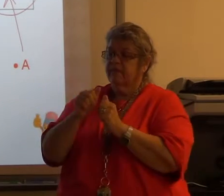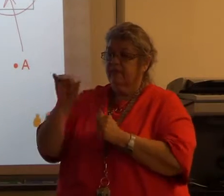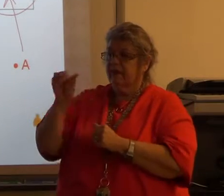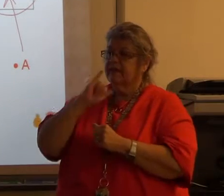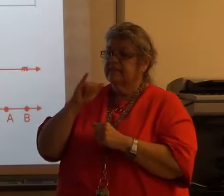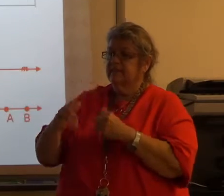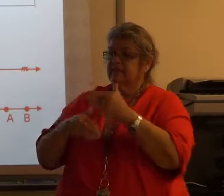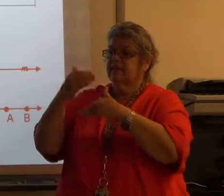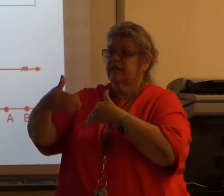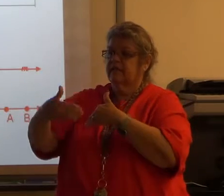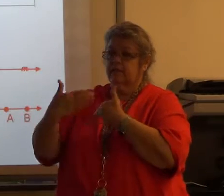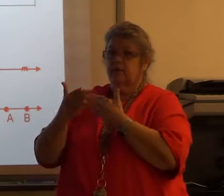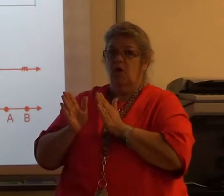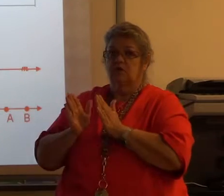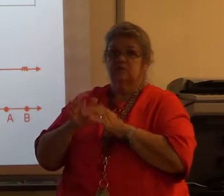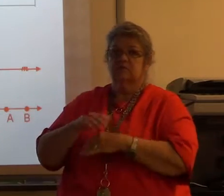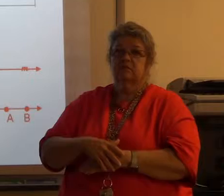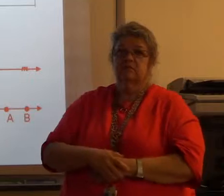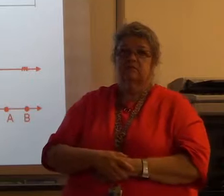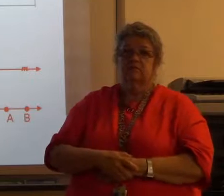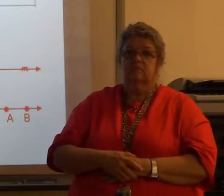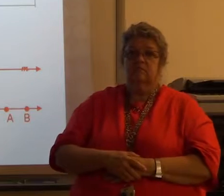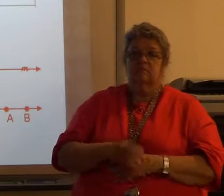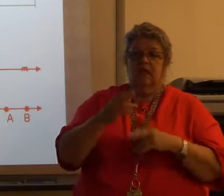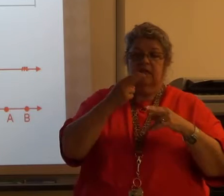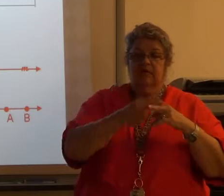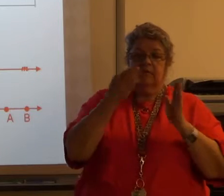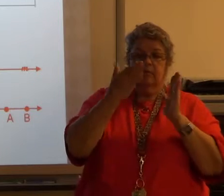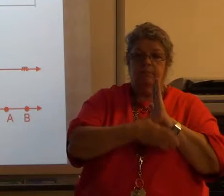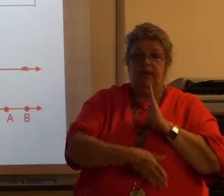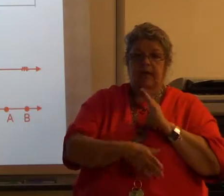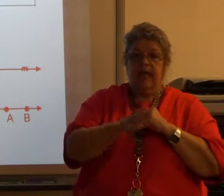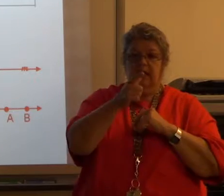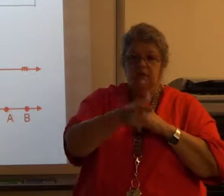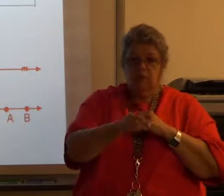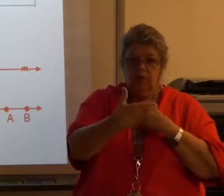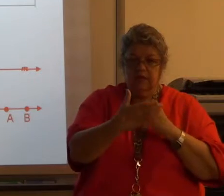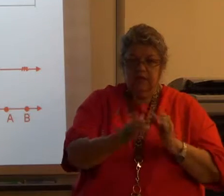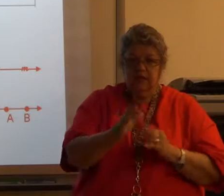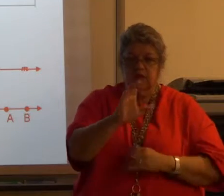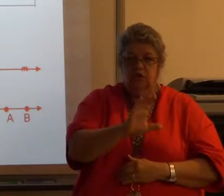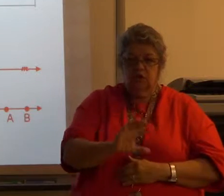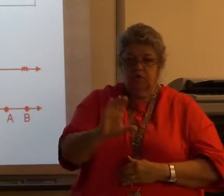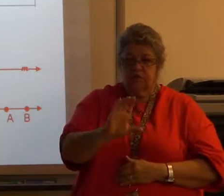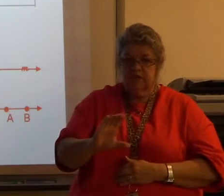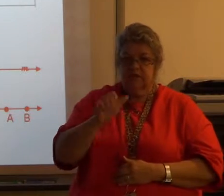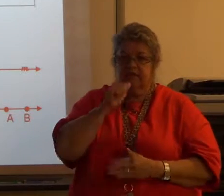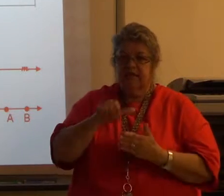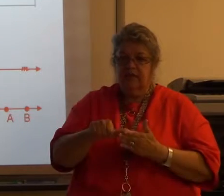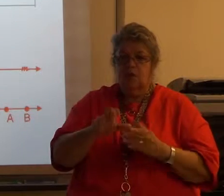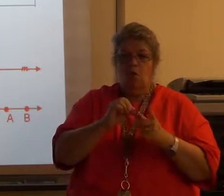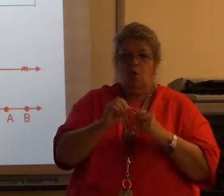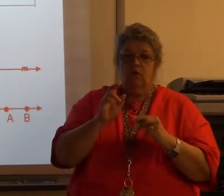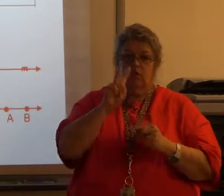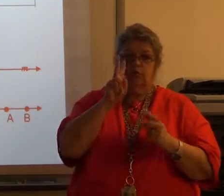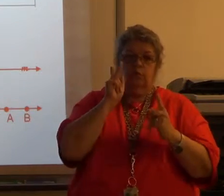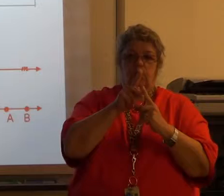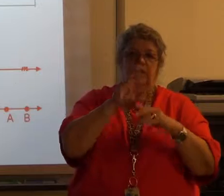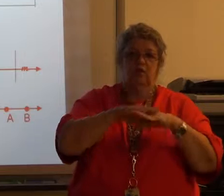box. Named by a lowercase cursive letter, or by 2 points on the line, goes here. Your